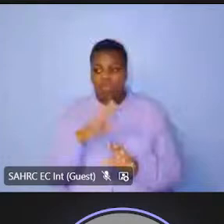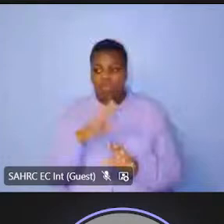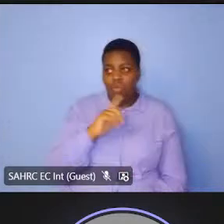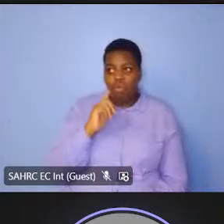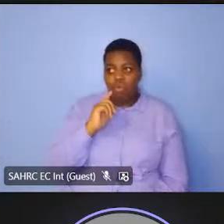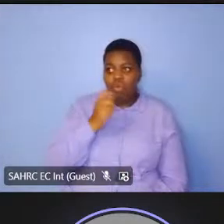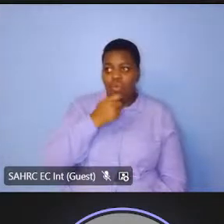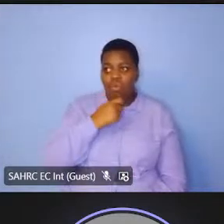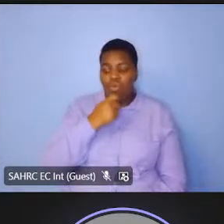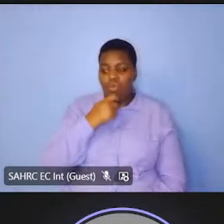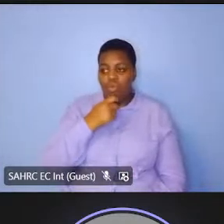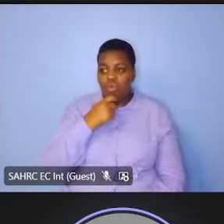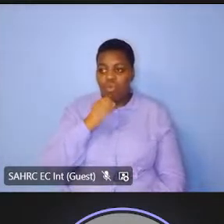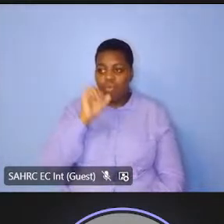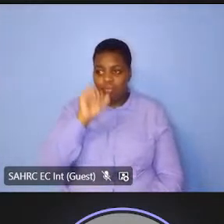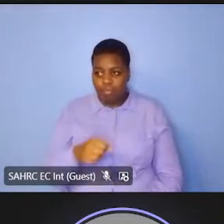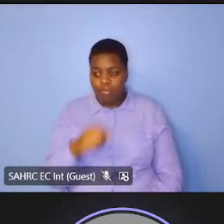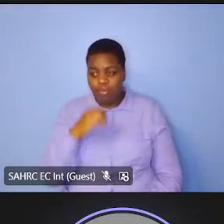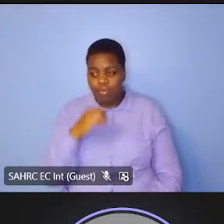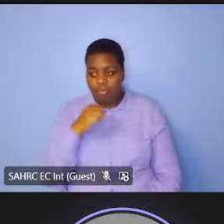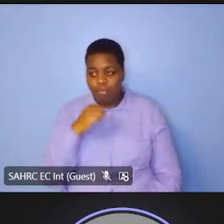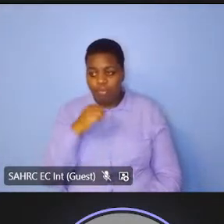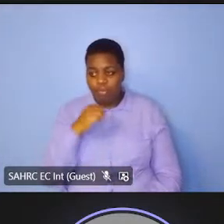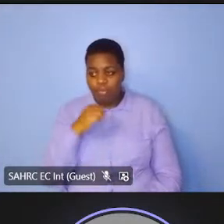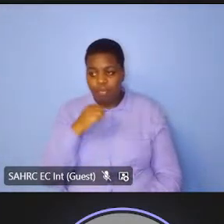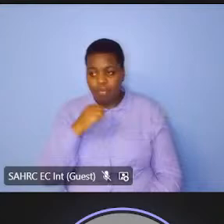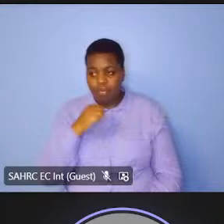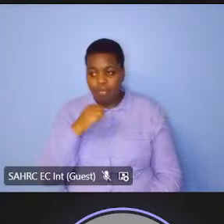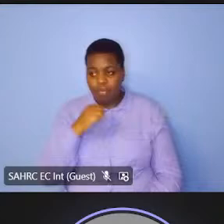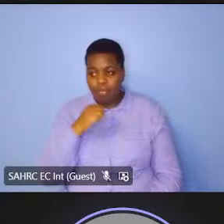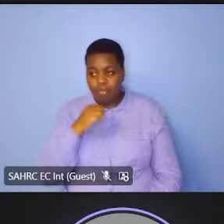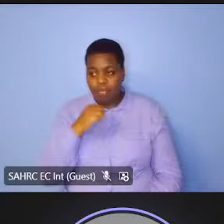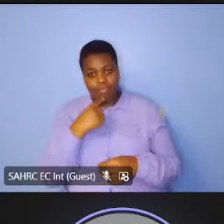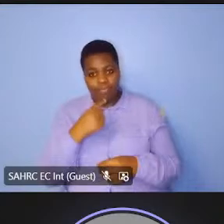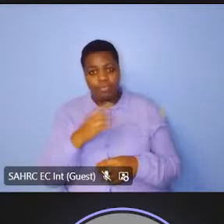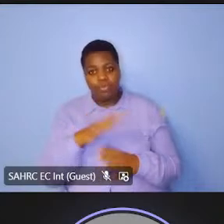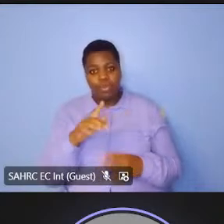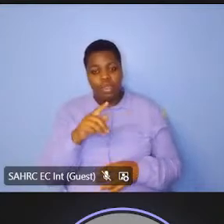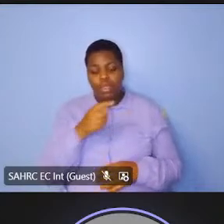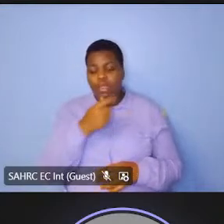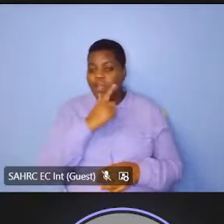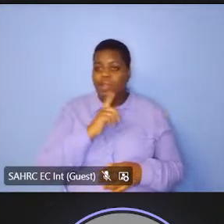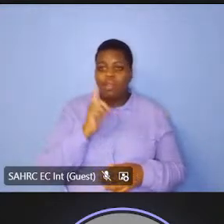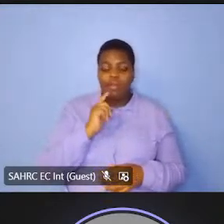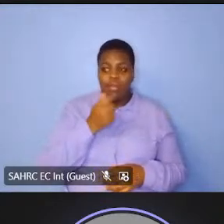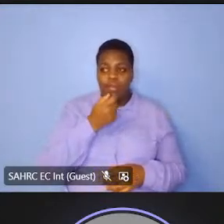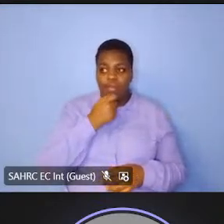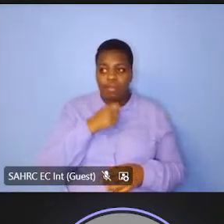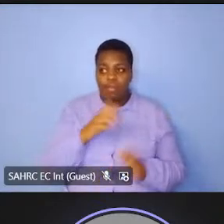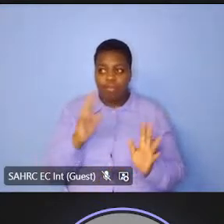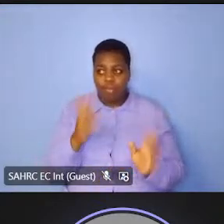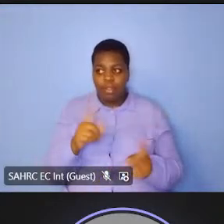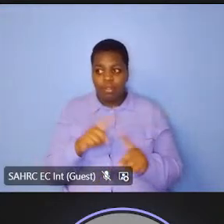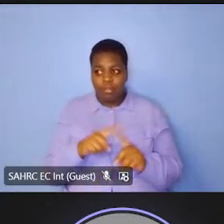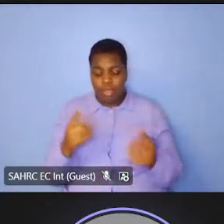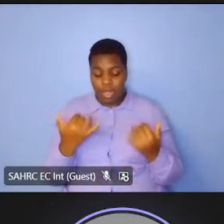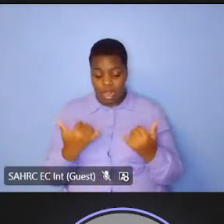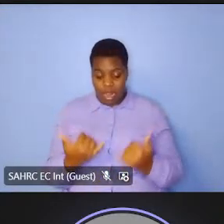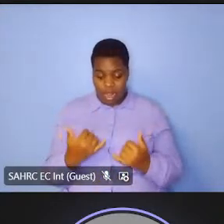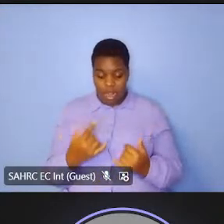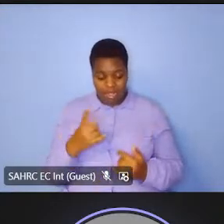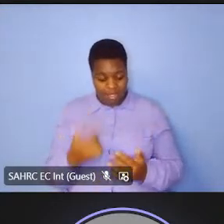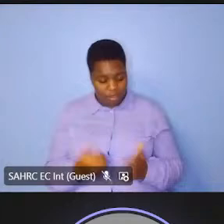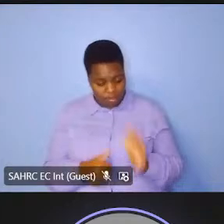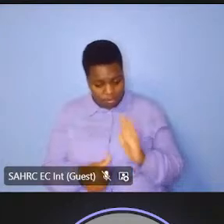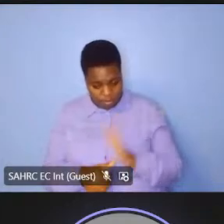latter part is, of course, my addition, as the case was not about LGBTI learners. But this case is quite